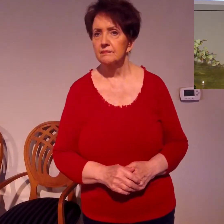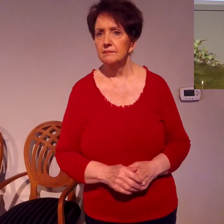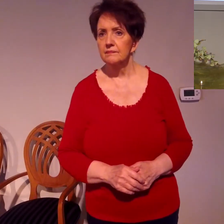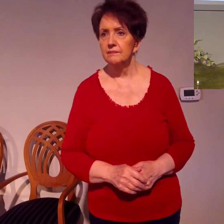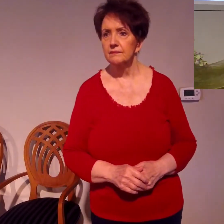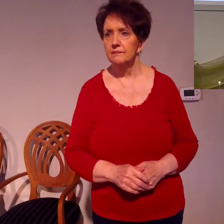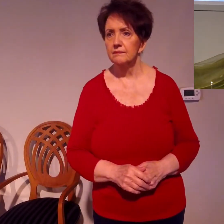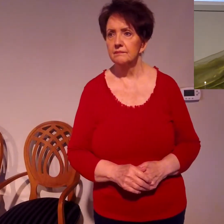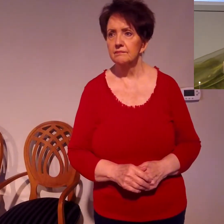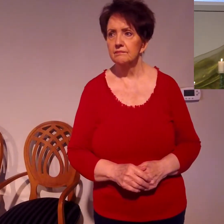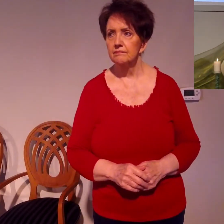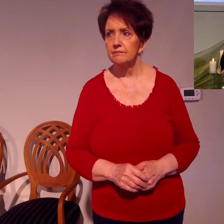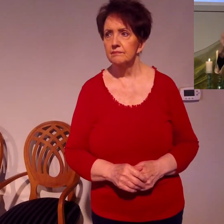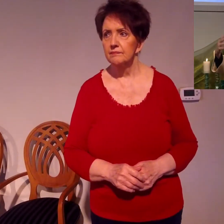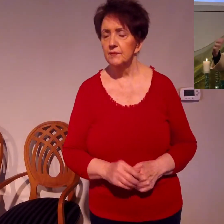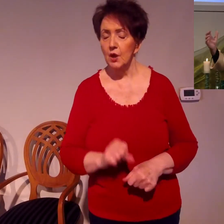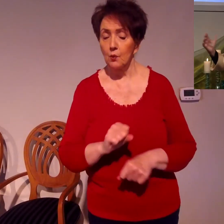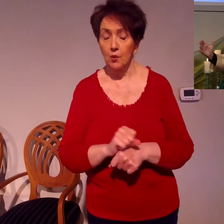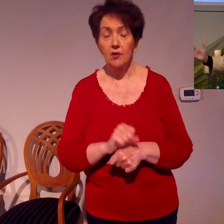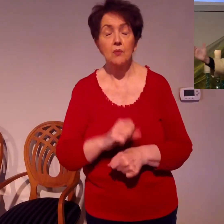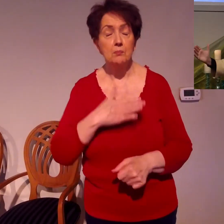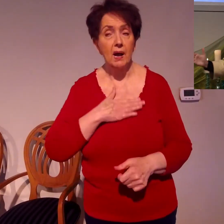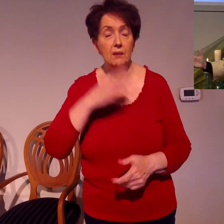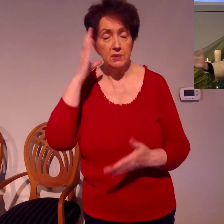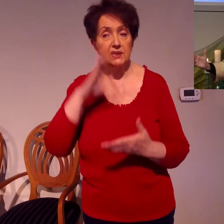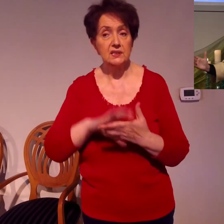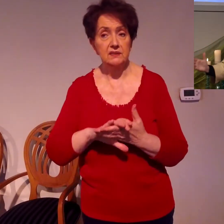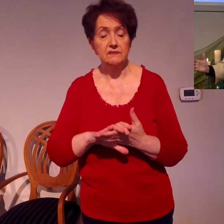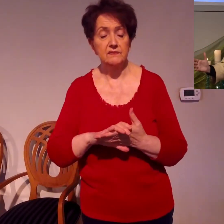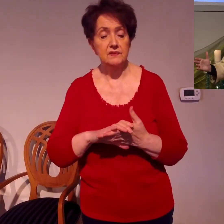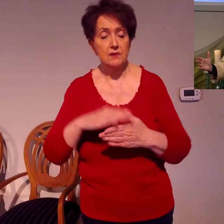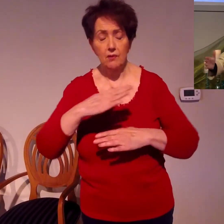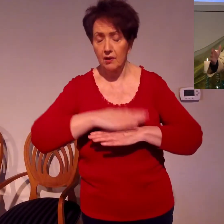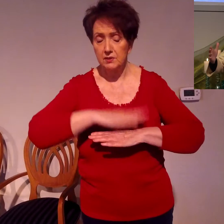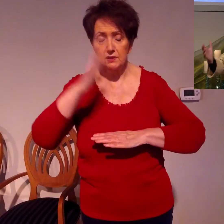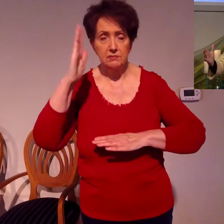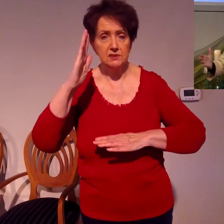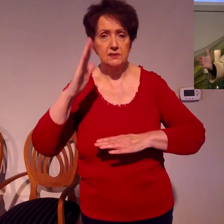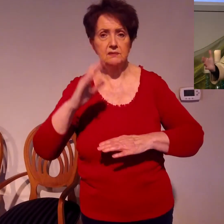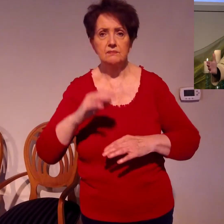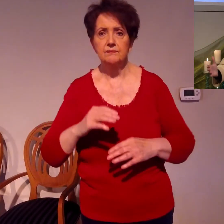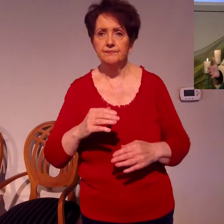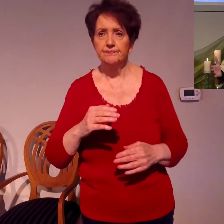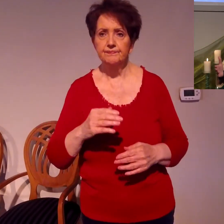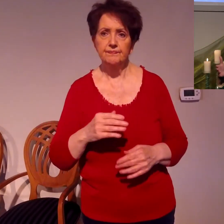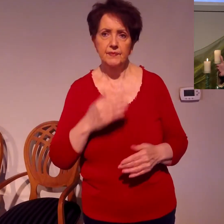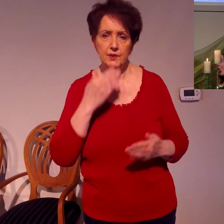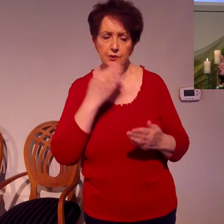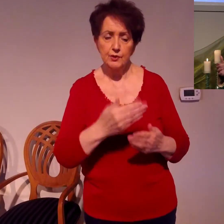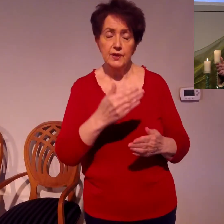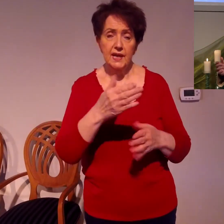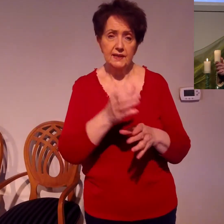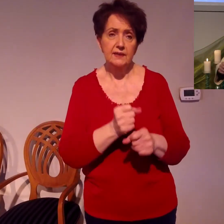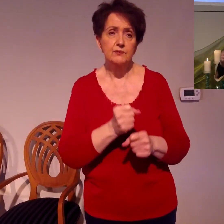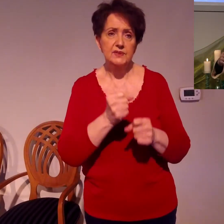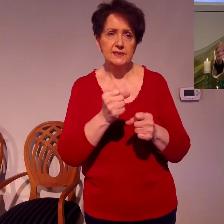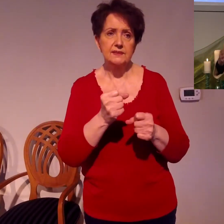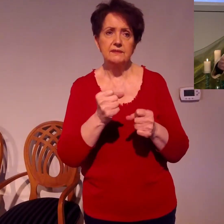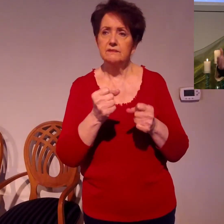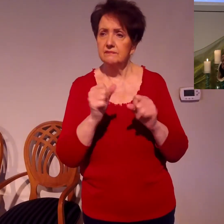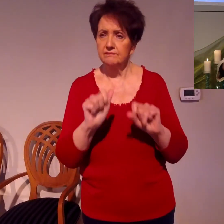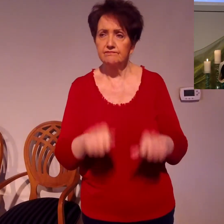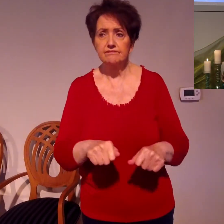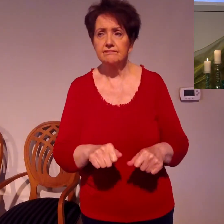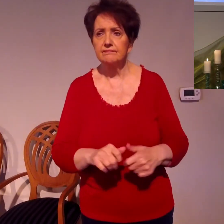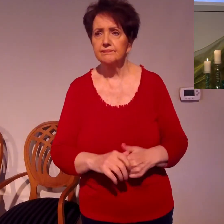So I continue to work on my beliefs so they're not limited to the good that I can receive. So that